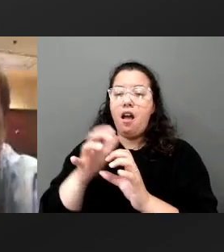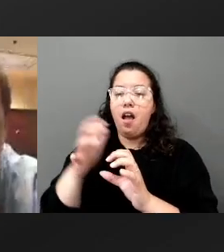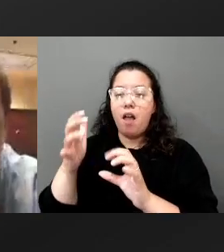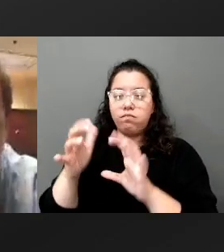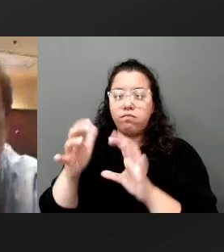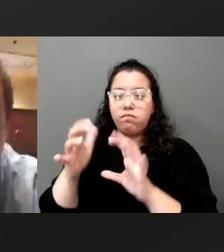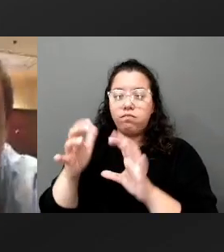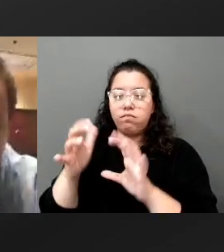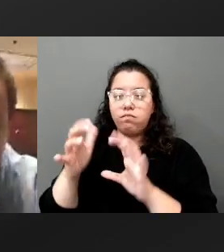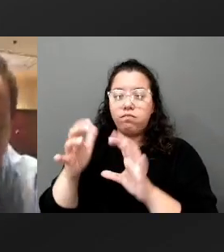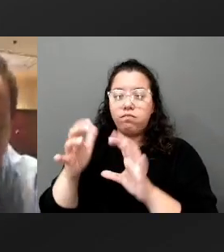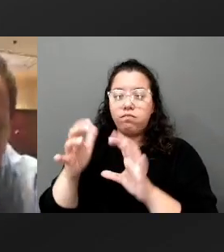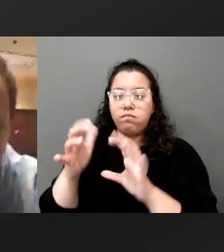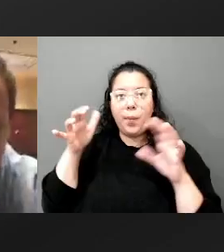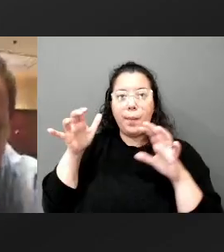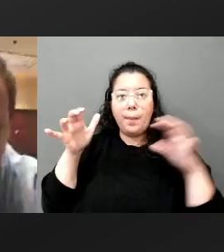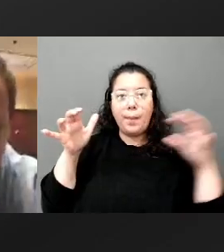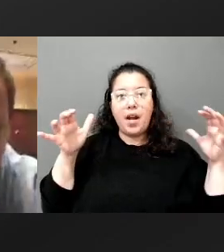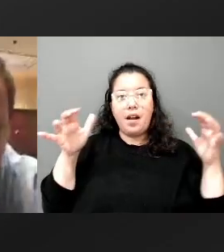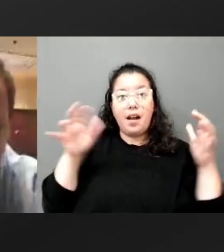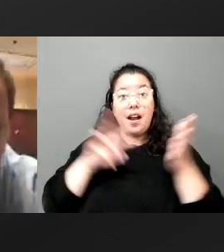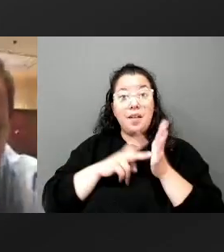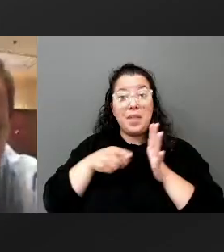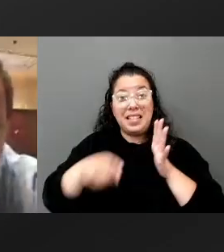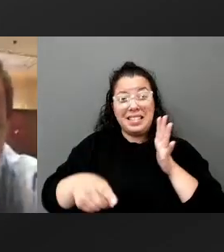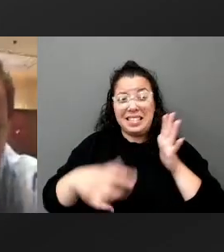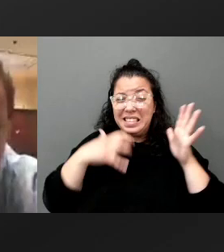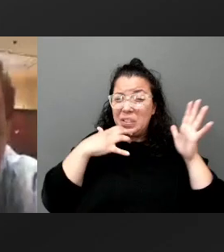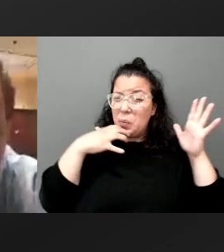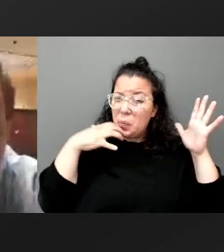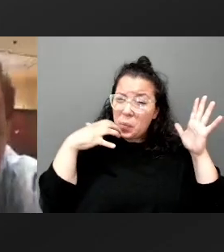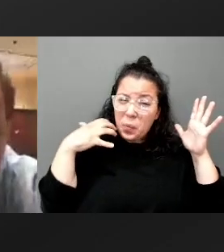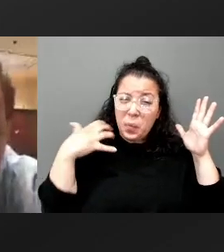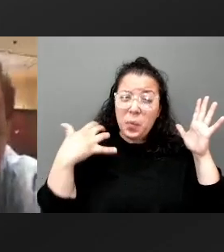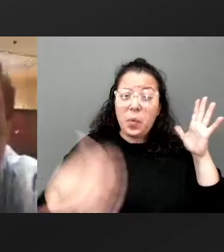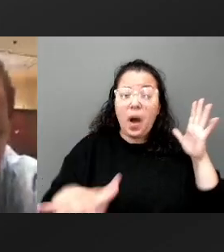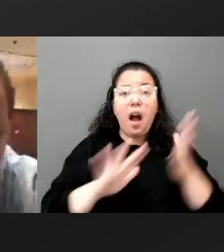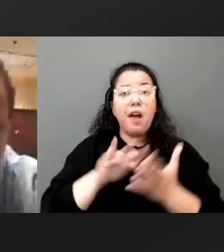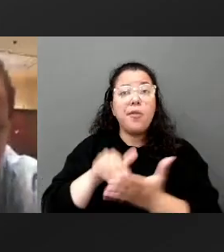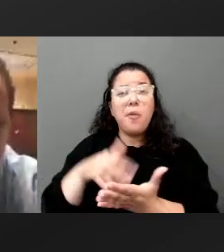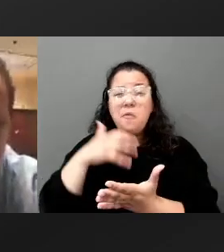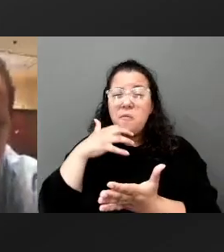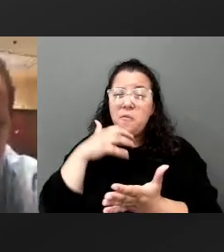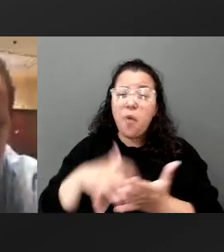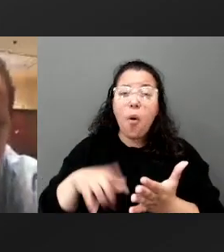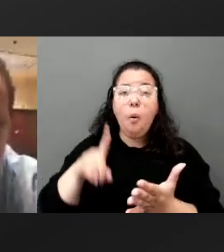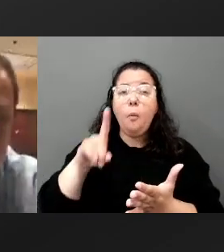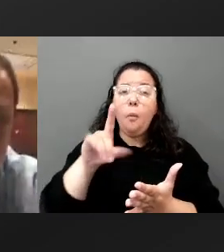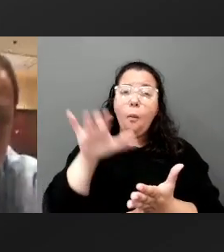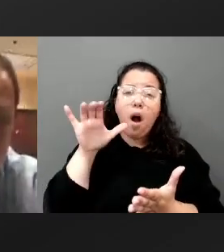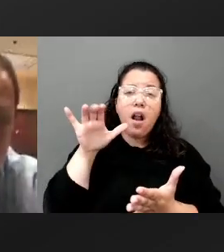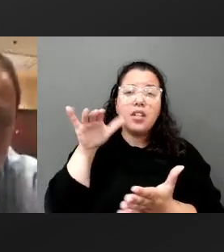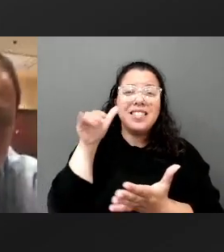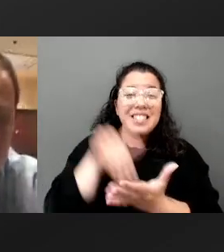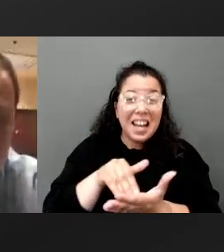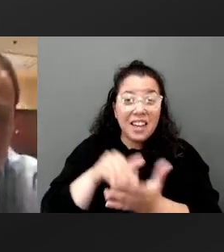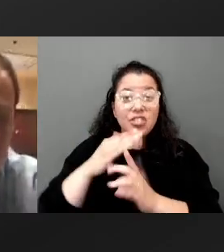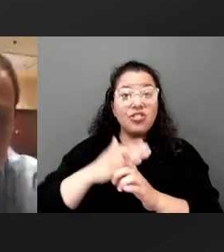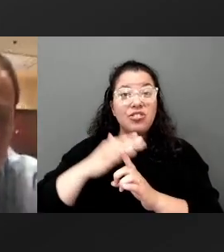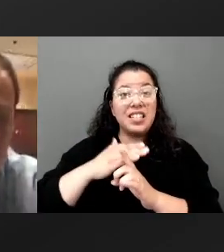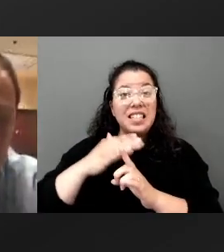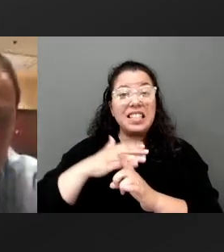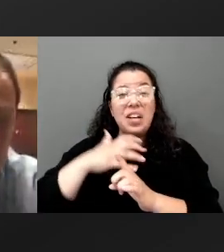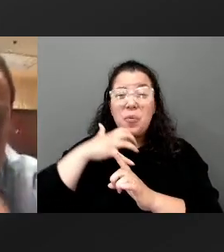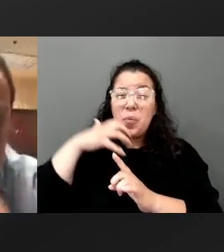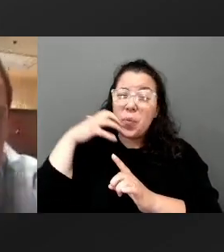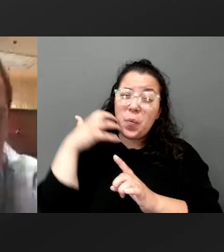this intensely hot stellar core, 100,000 degrees hot, and that is what also lights